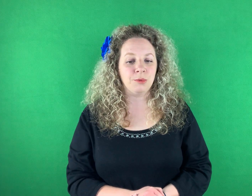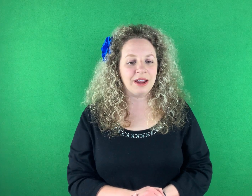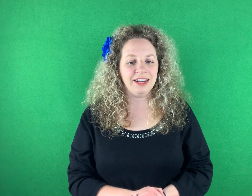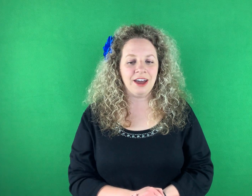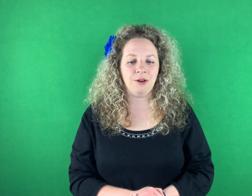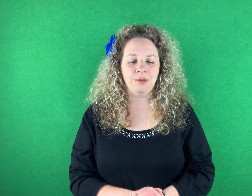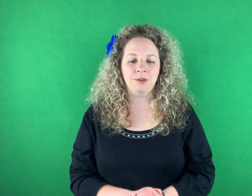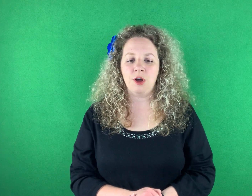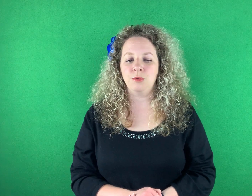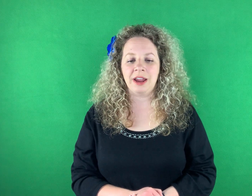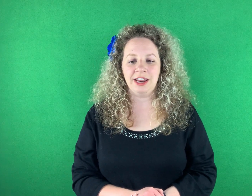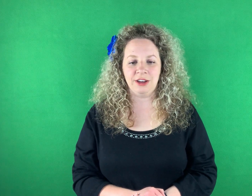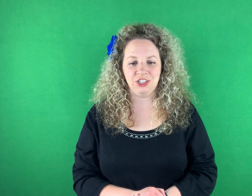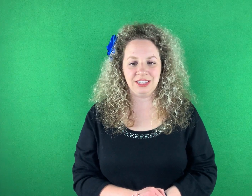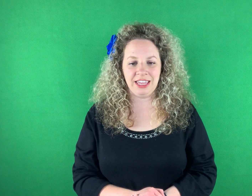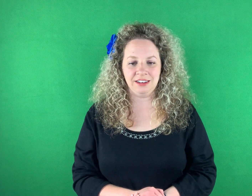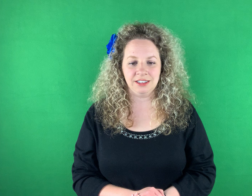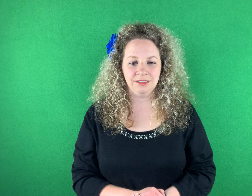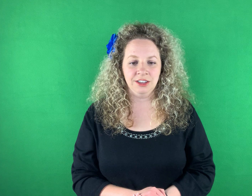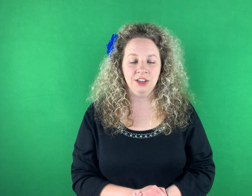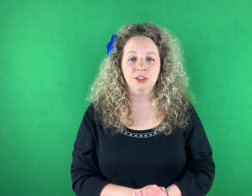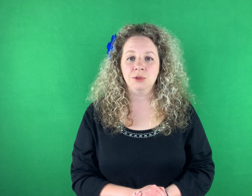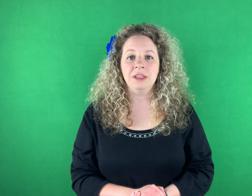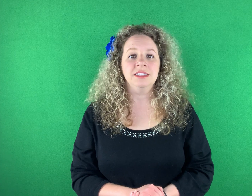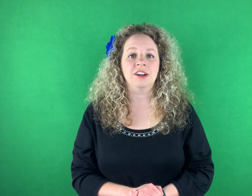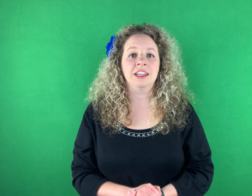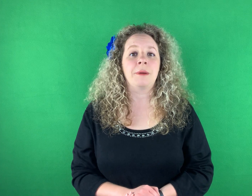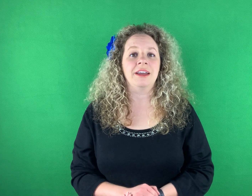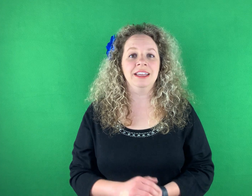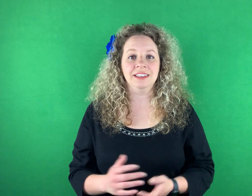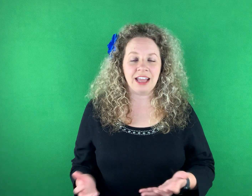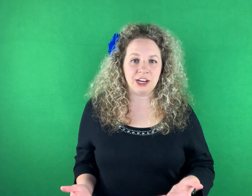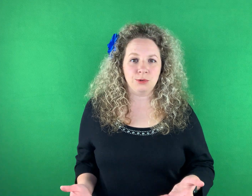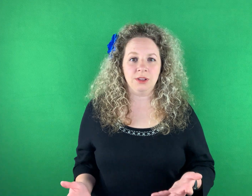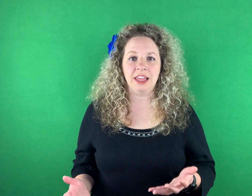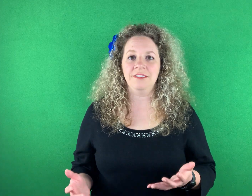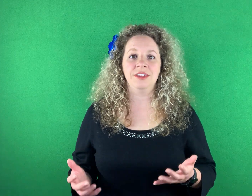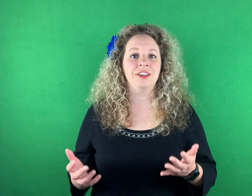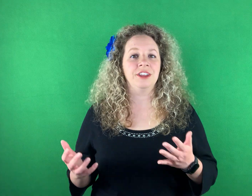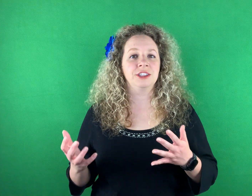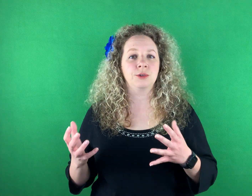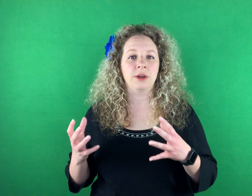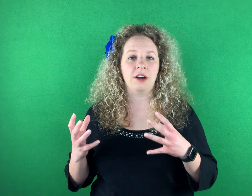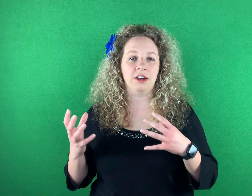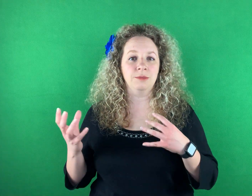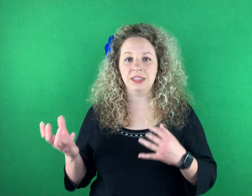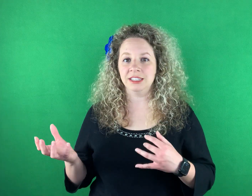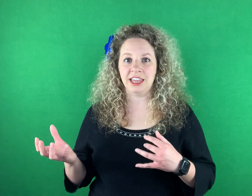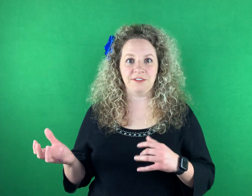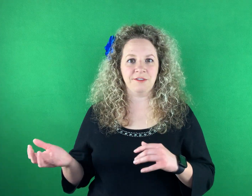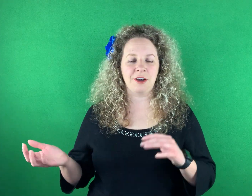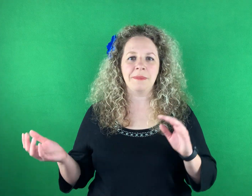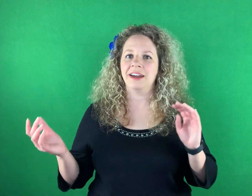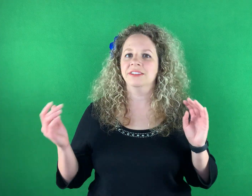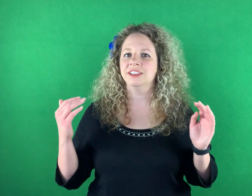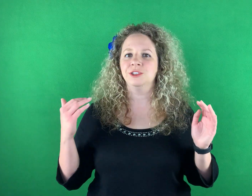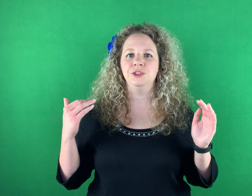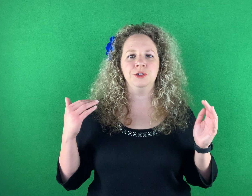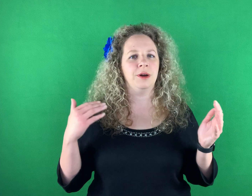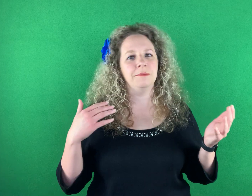right now, oh, right now I just can't." So he's talking about his actual life and the things going on with his life. I've gone back and listened to